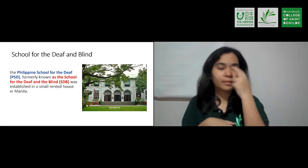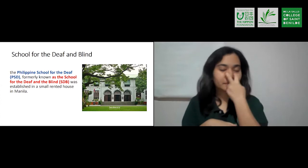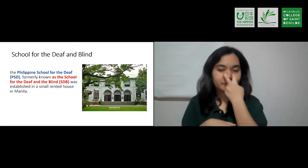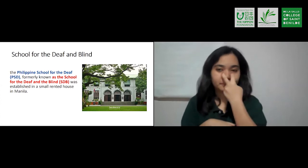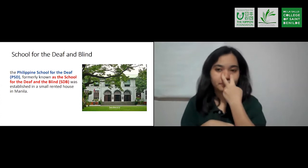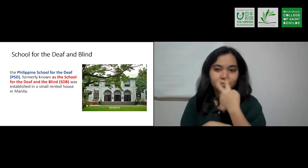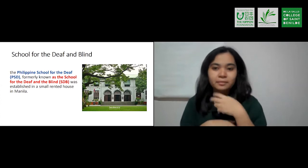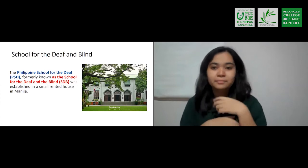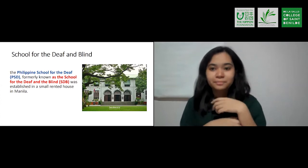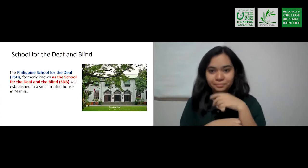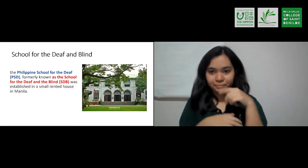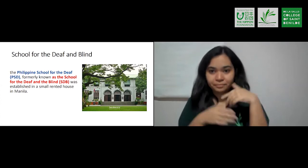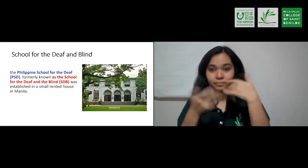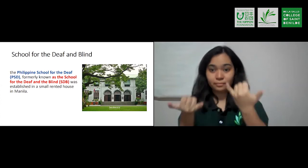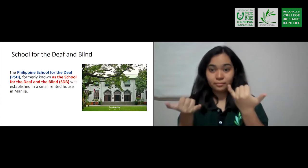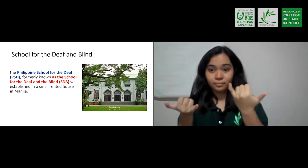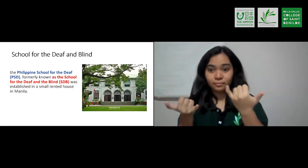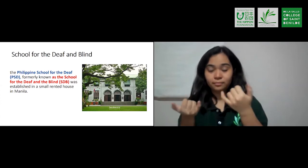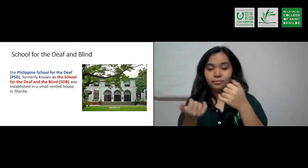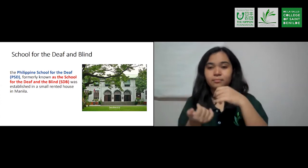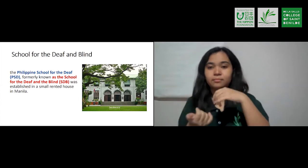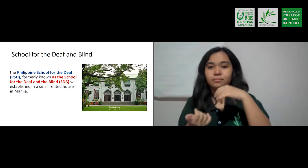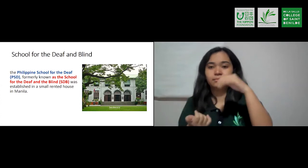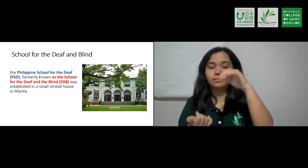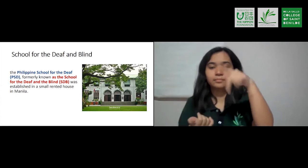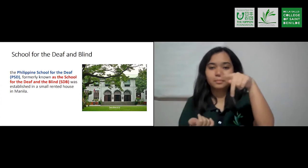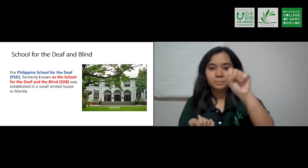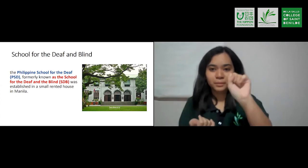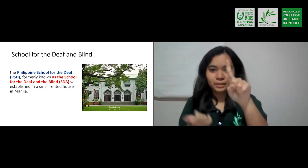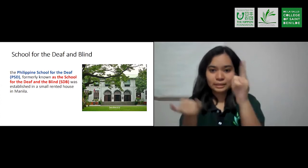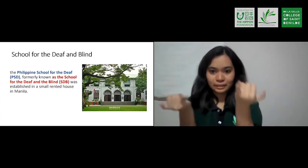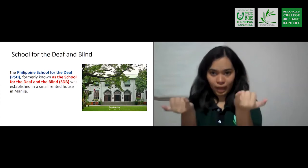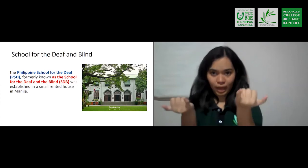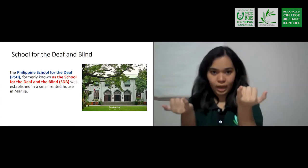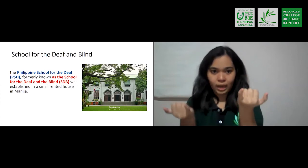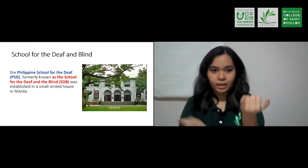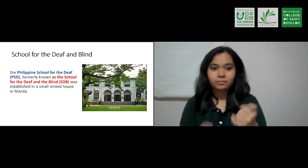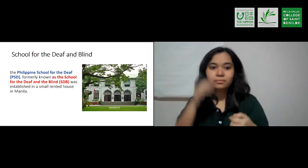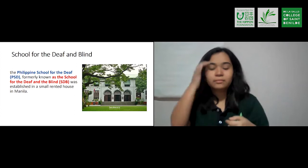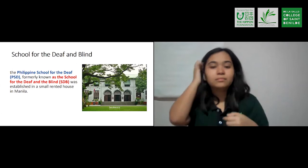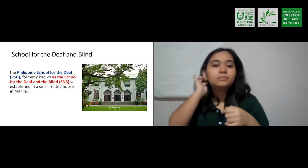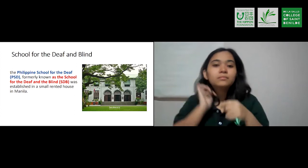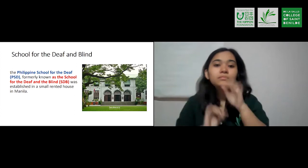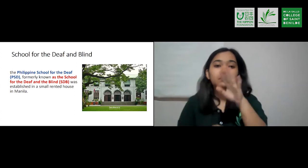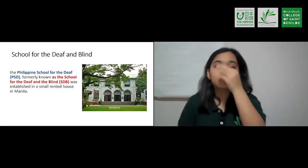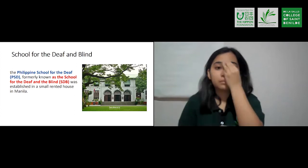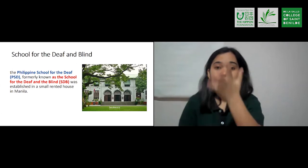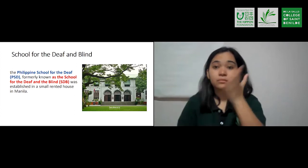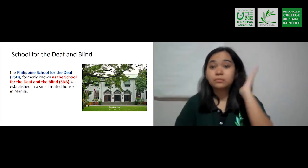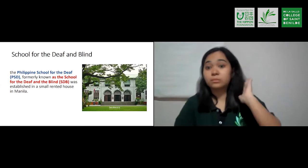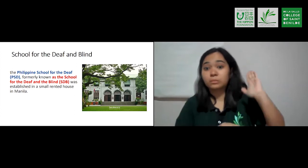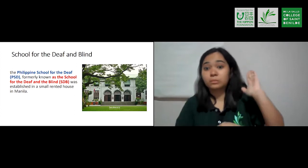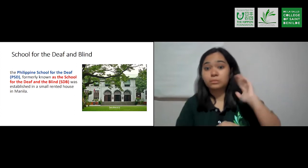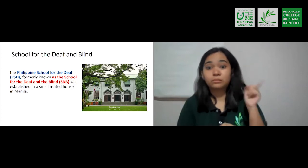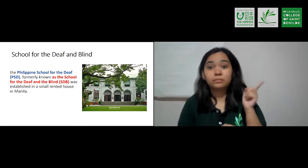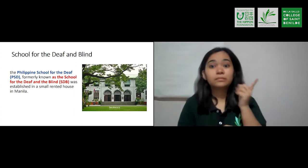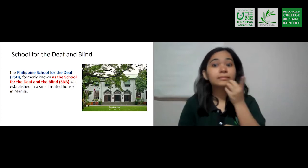Philippines, and also for the blind. And now it has changed to the Philippine School for the